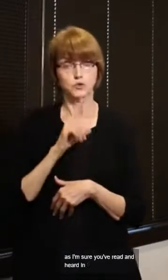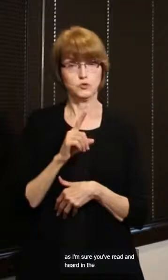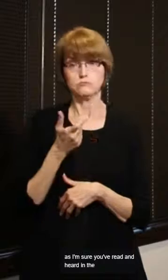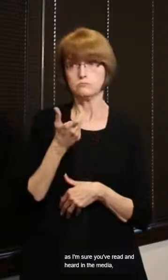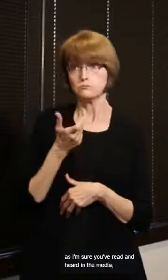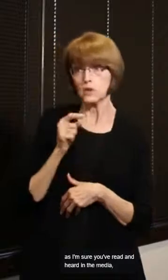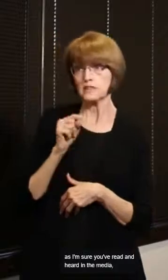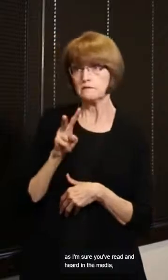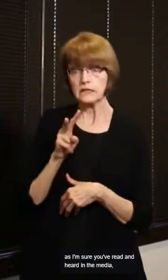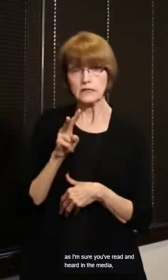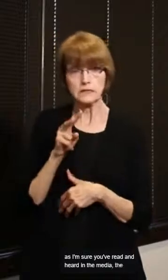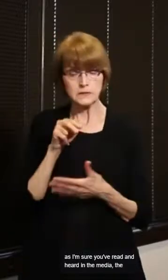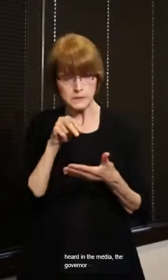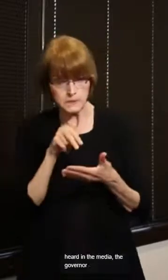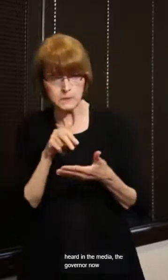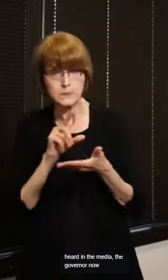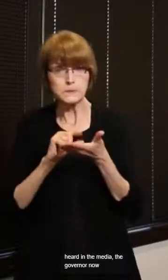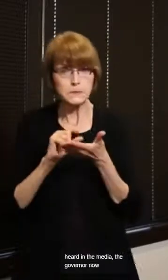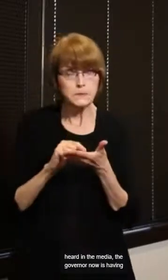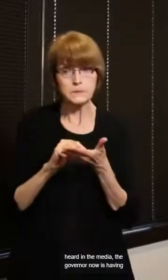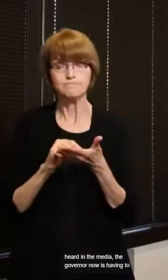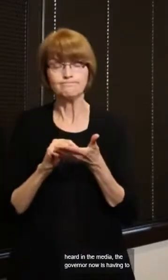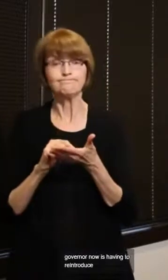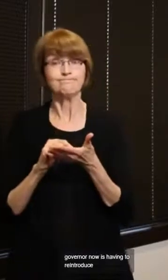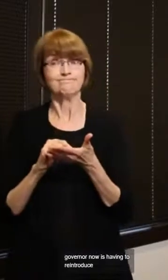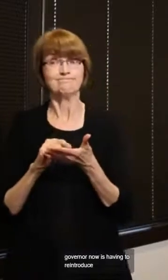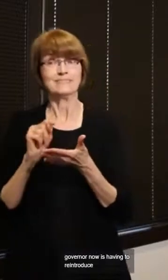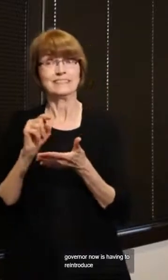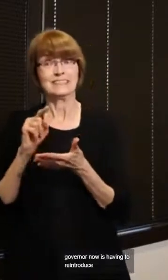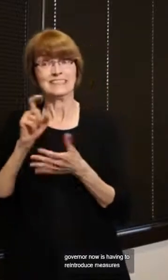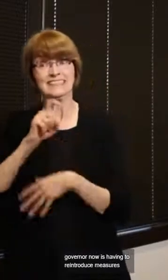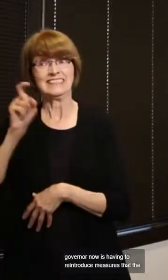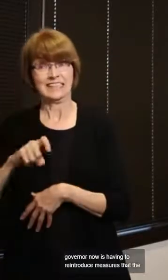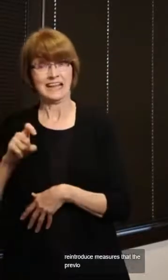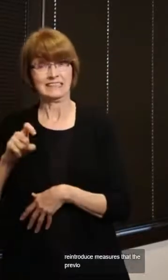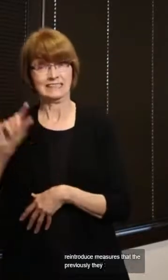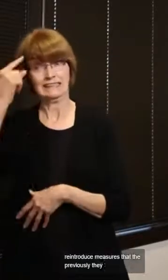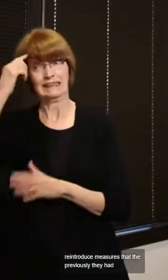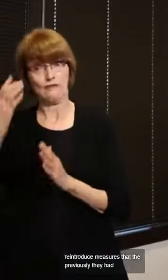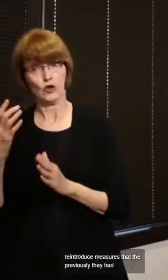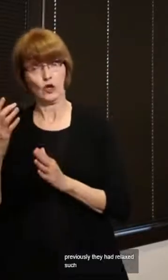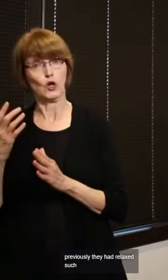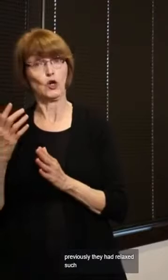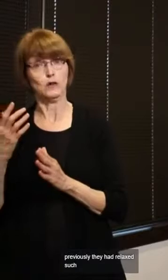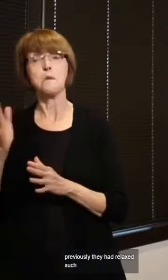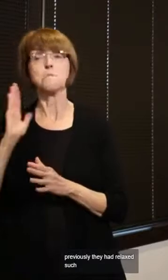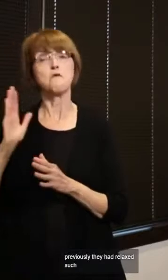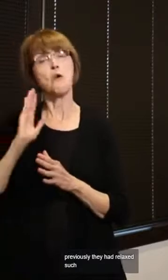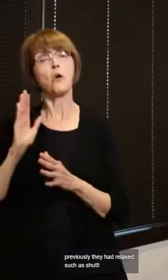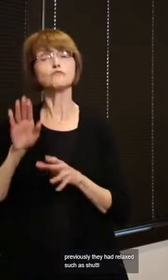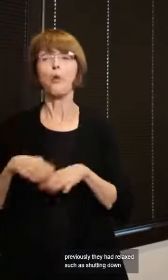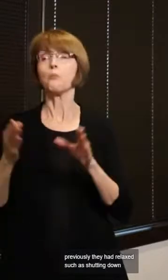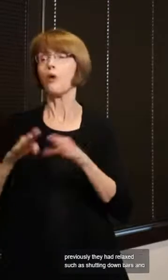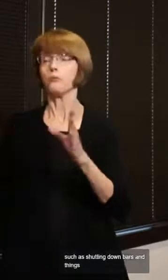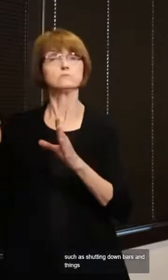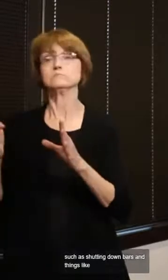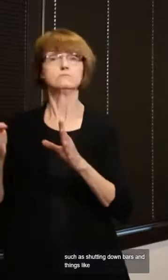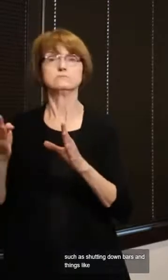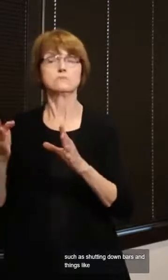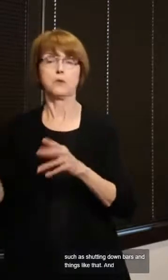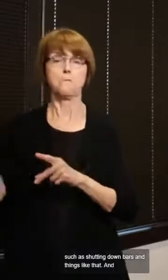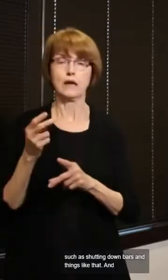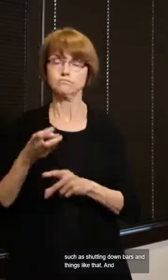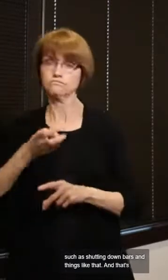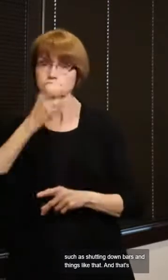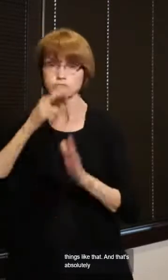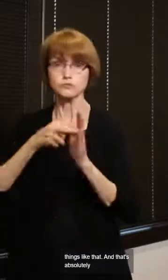media, the governor now is having to reintroduce measures that previously they had relaxed, such as shutting down bars and things like that.